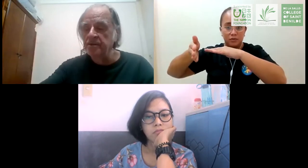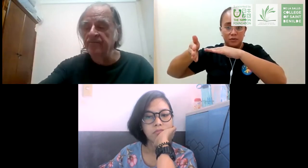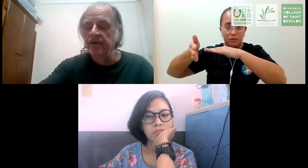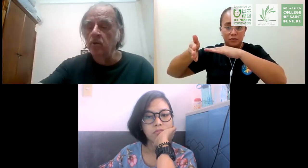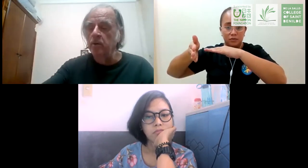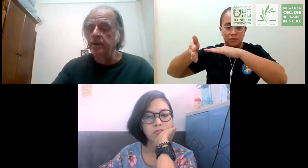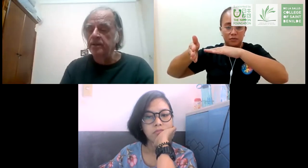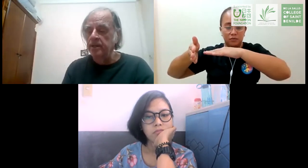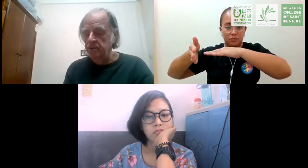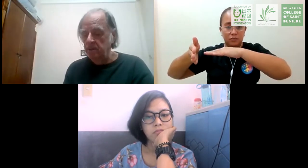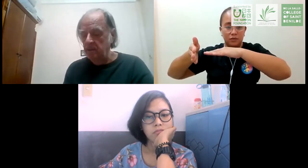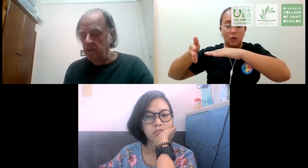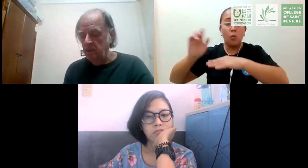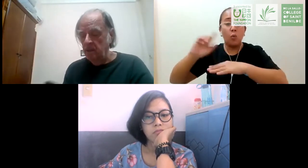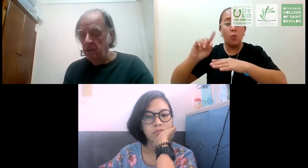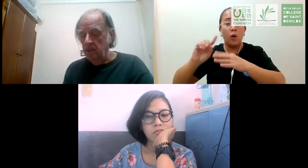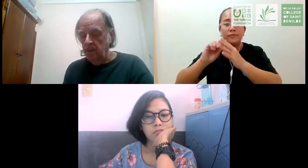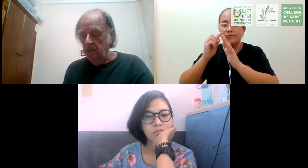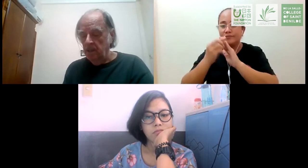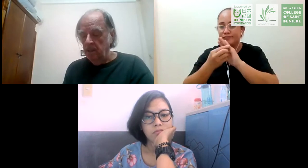And that's the finger orientation.